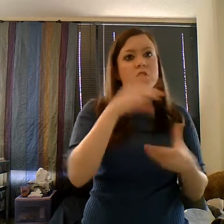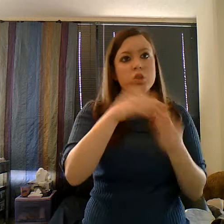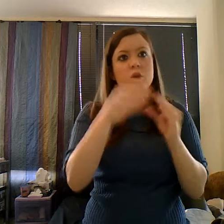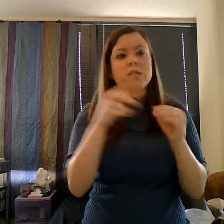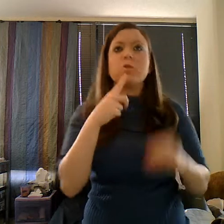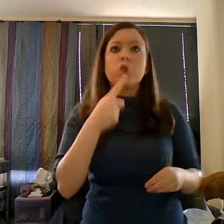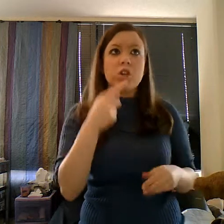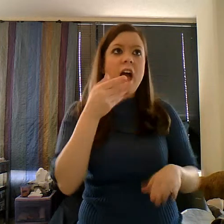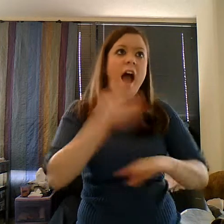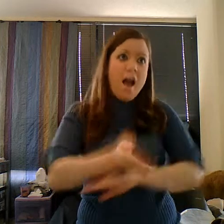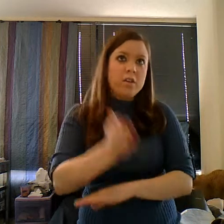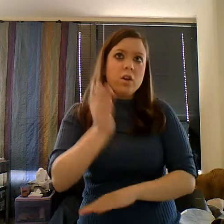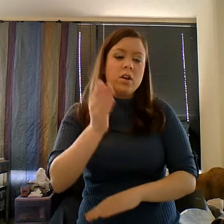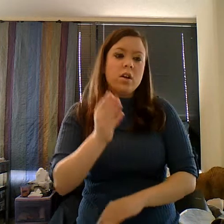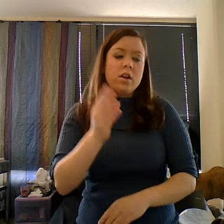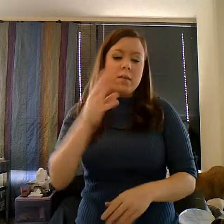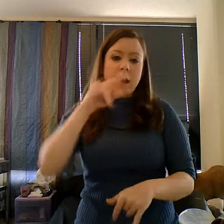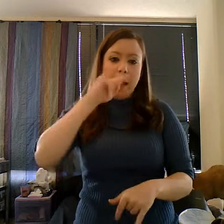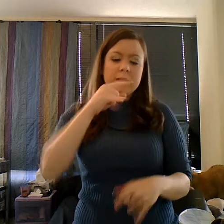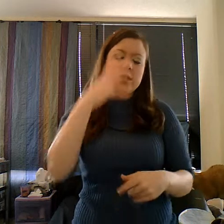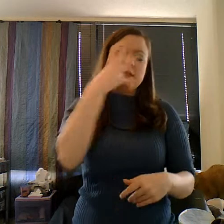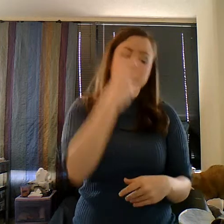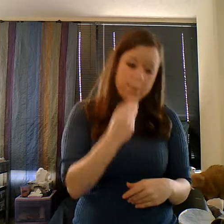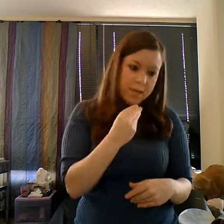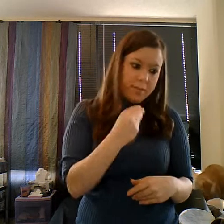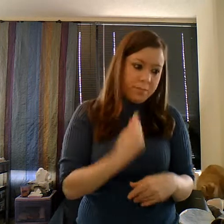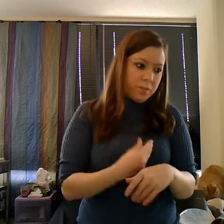And a lot of you know those stories. Have you heard a story about